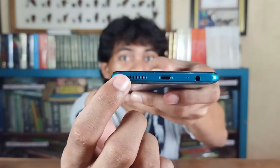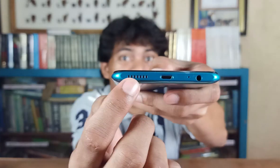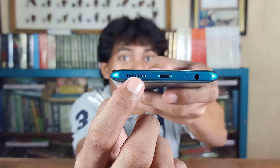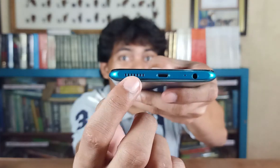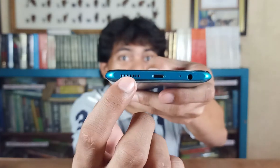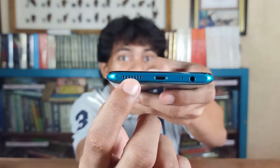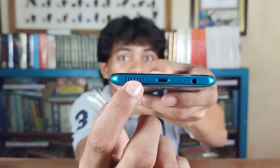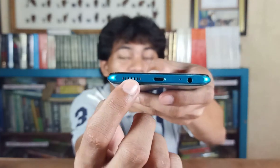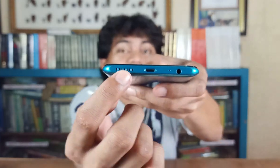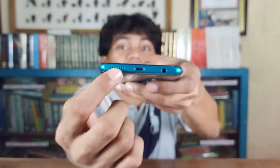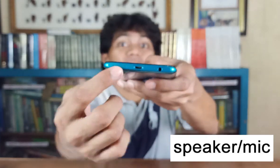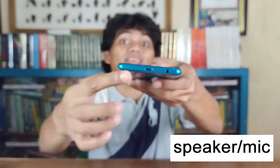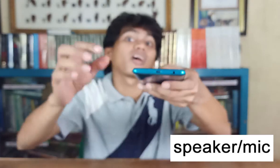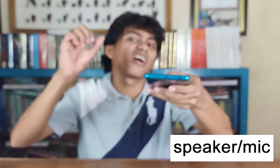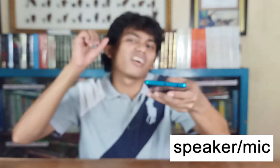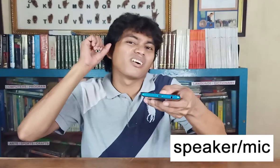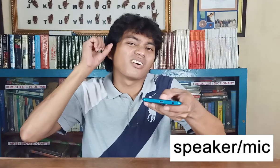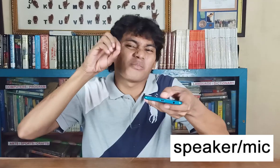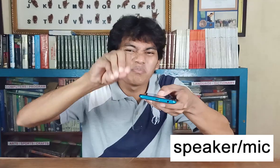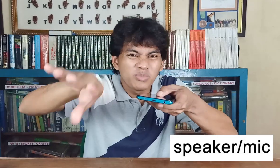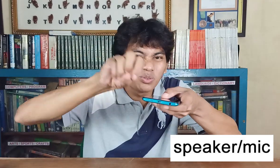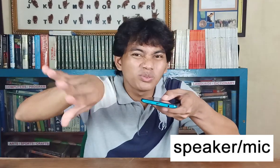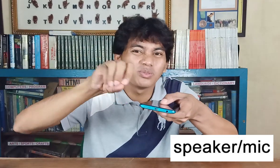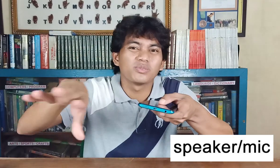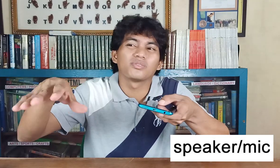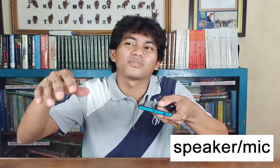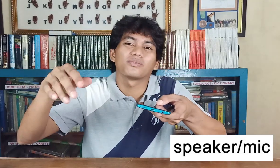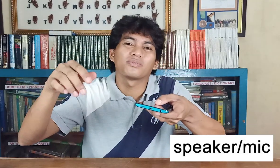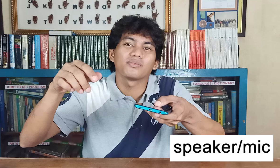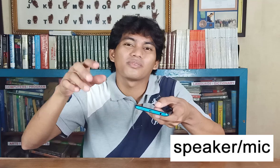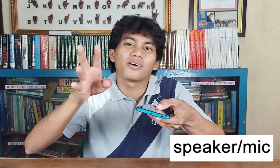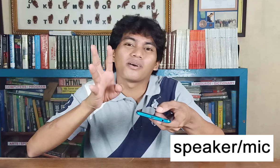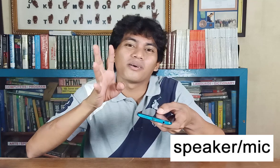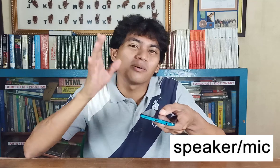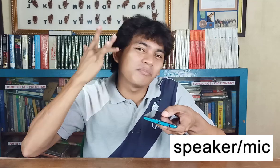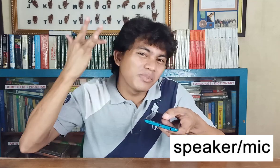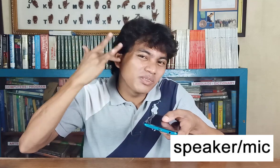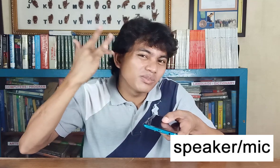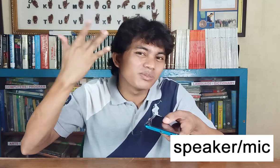and microphone for music and other sounds.